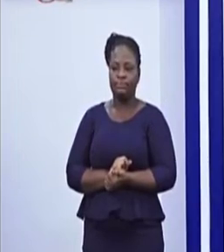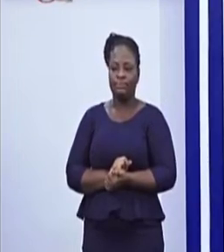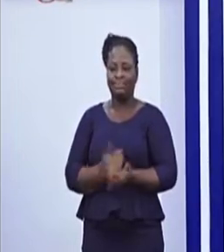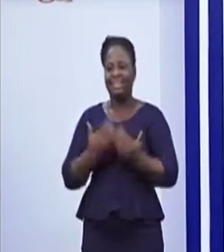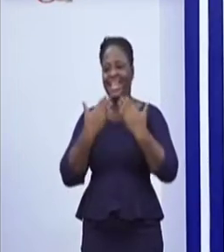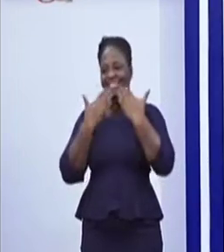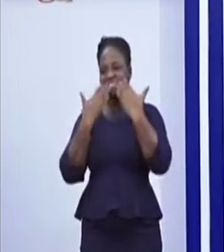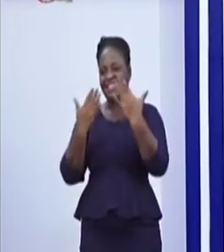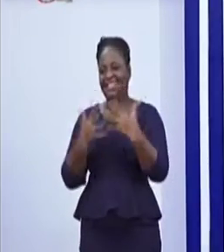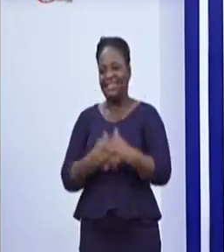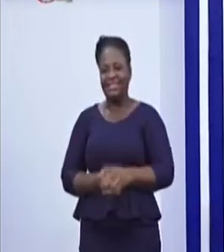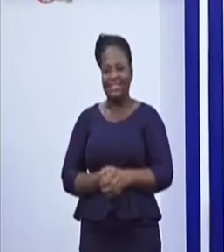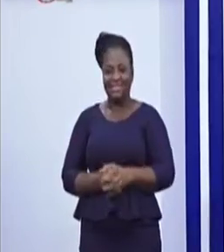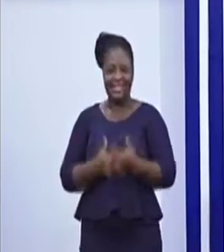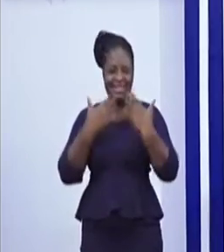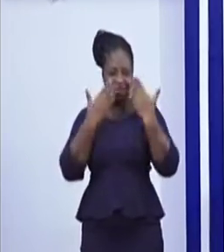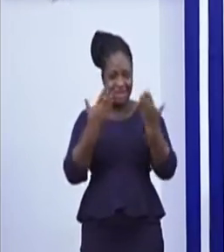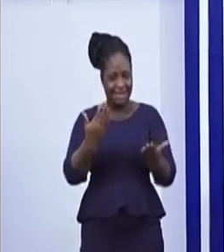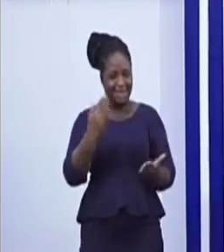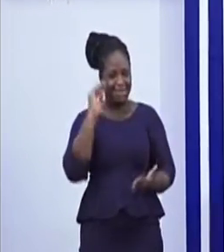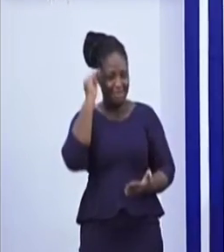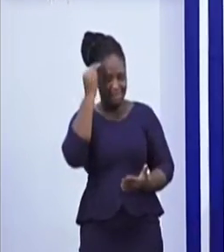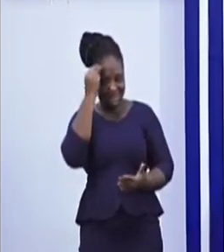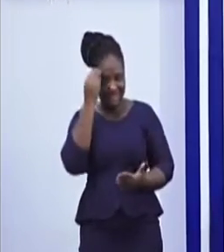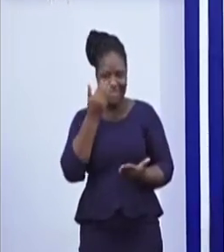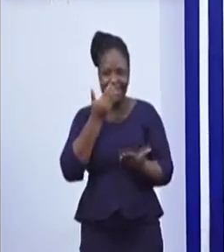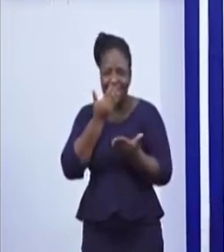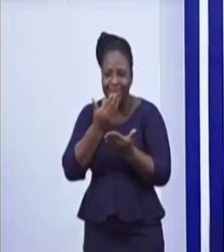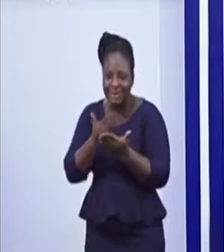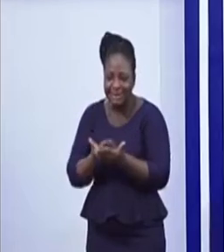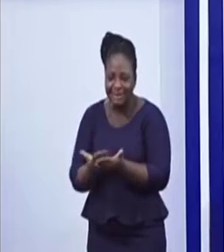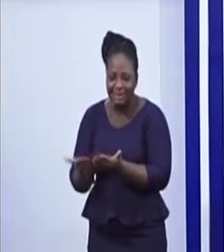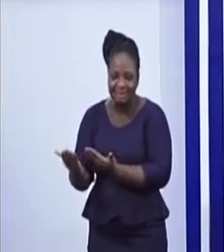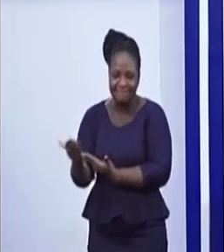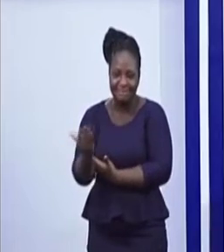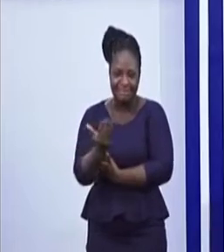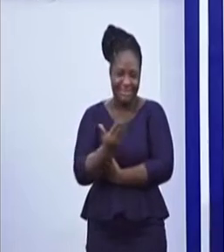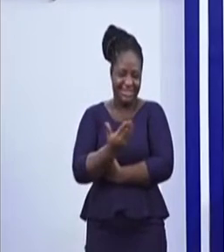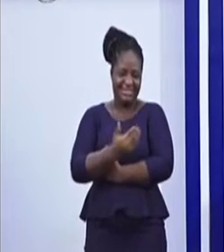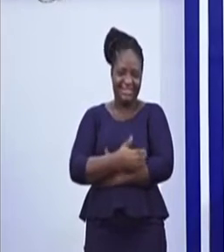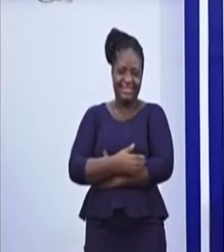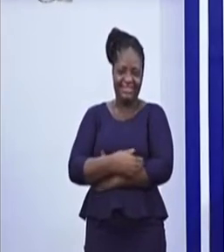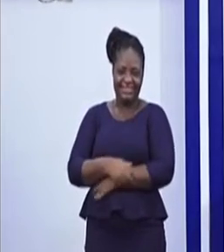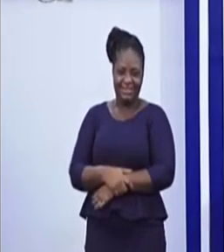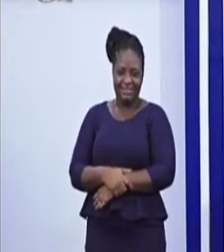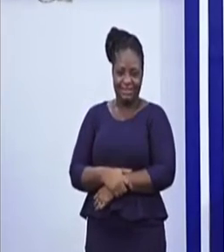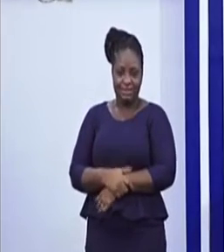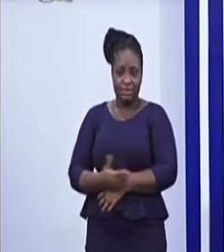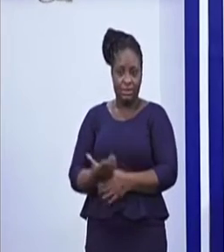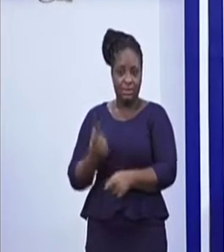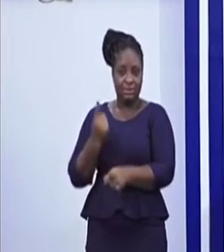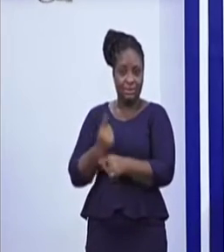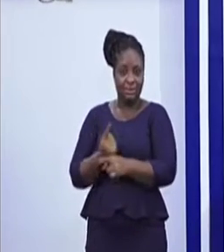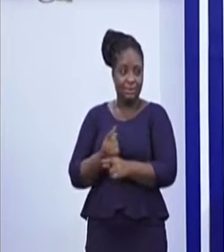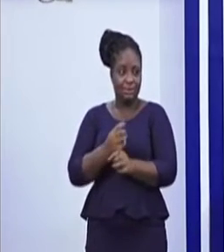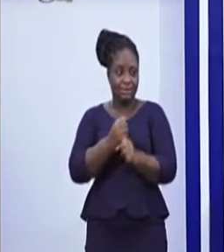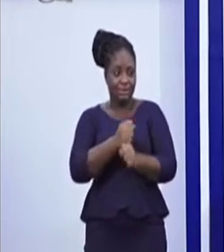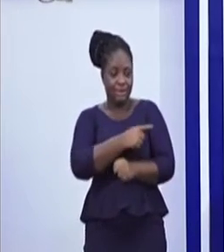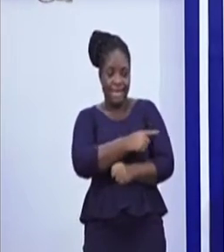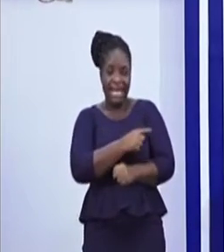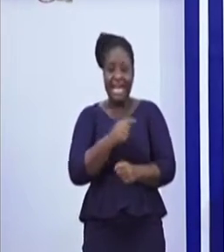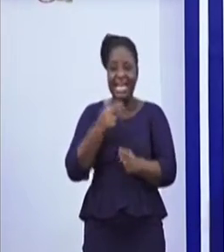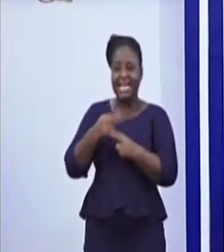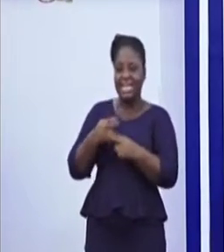Thank you. Thank you, Honorable Minister. Good morning, and all protocol observed. Just a bit of correction. I'm